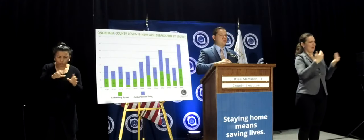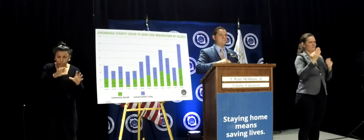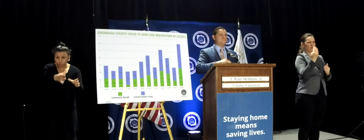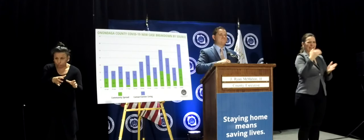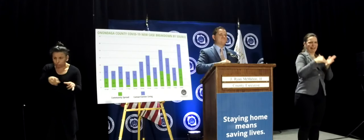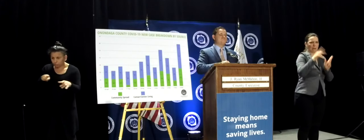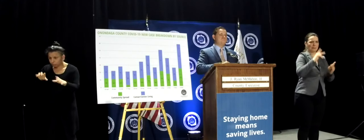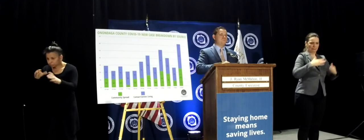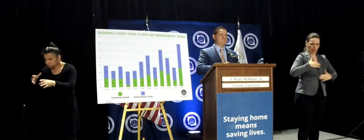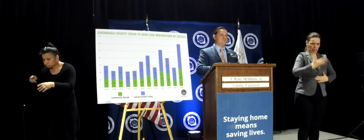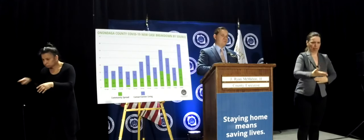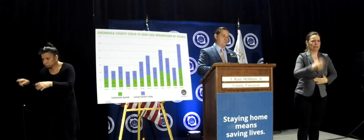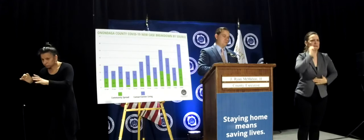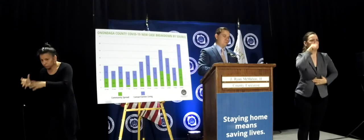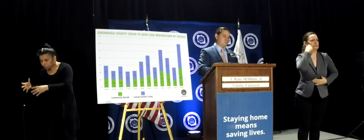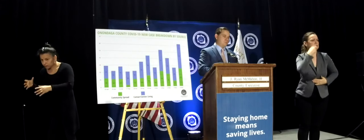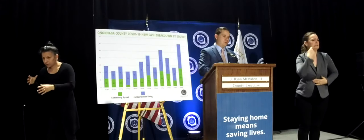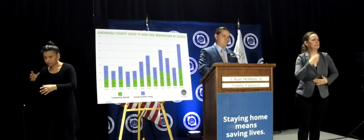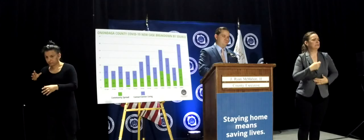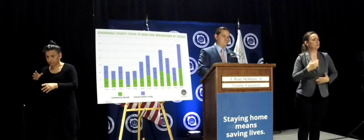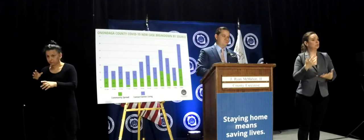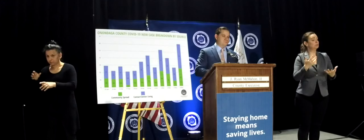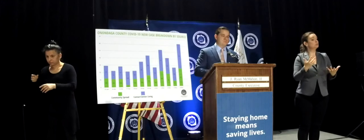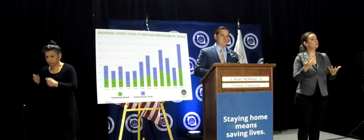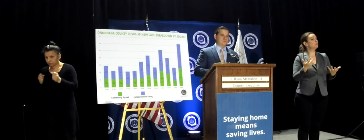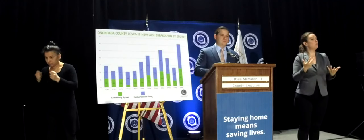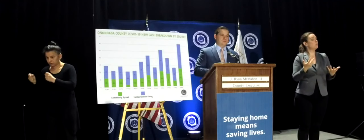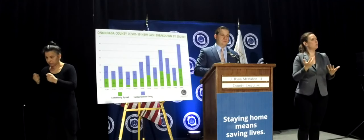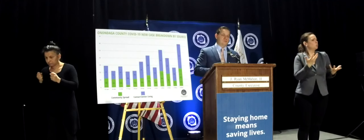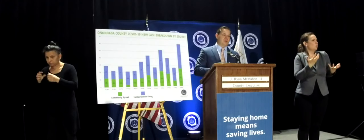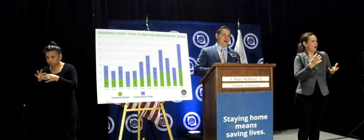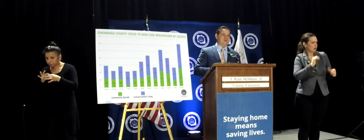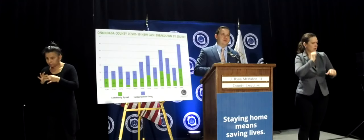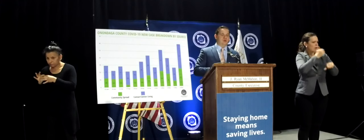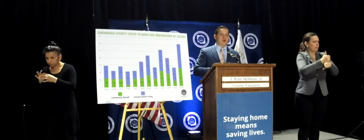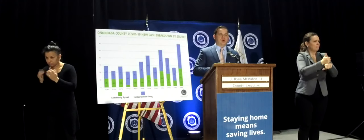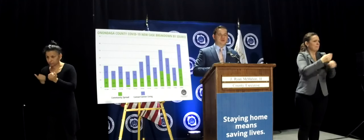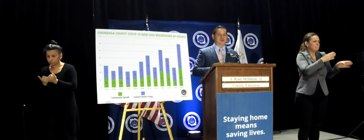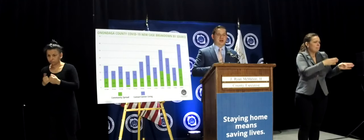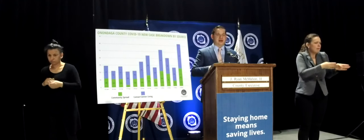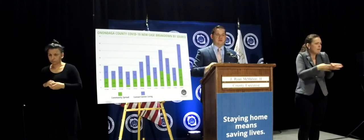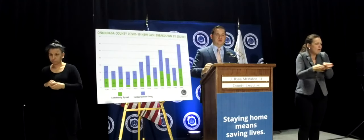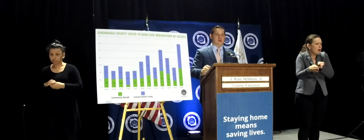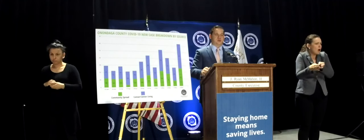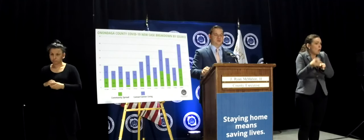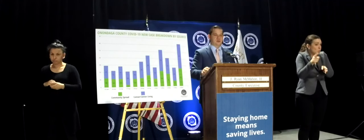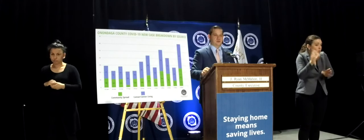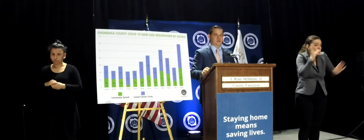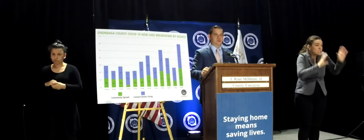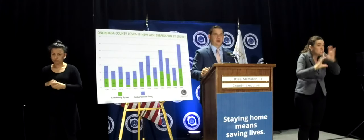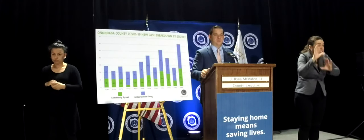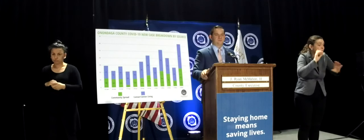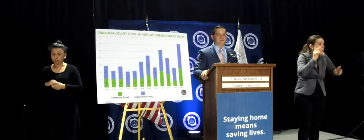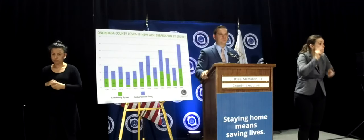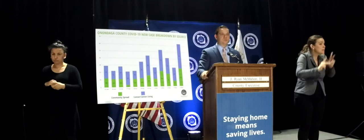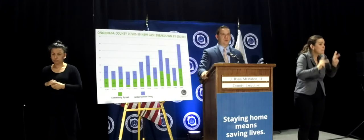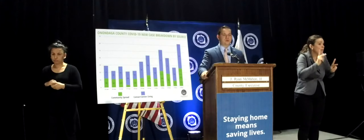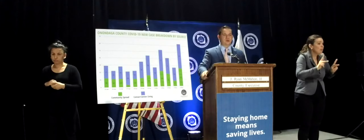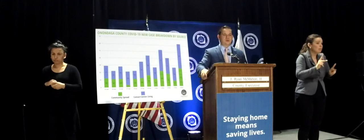You want to test people with a strategy. You want to test people who you feel need to be tested. Yeah, if your goal is to try to have results to limit the